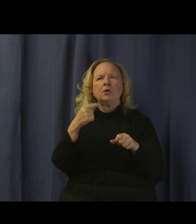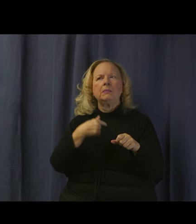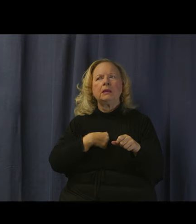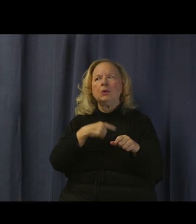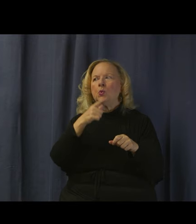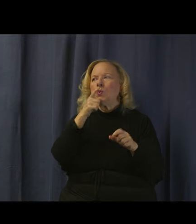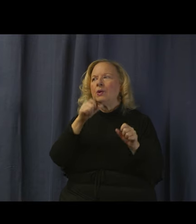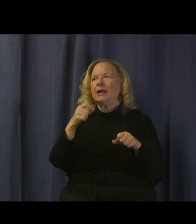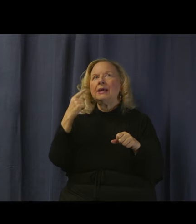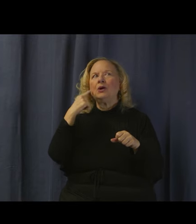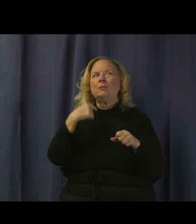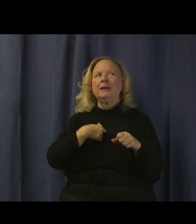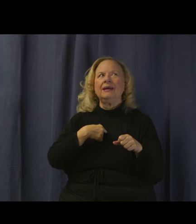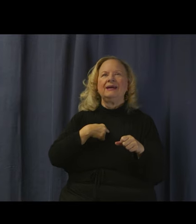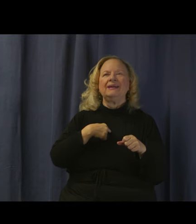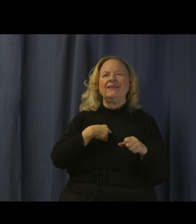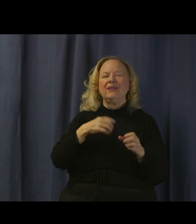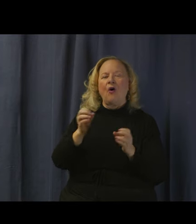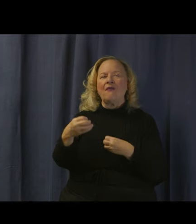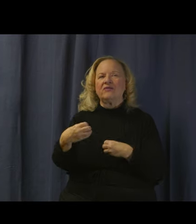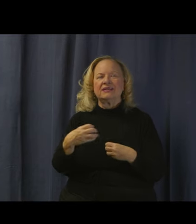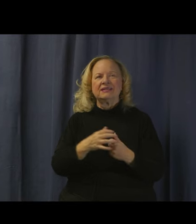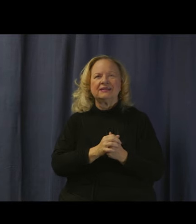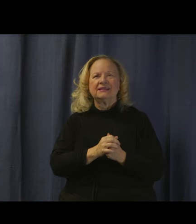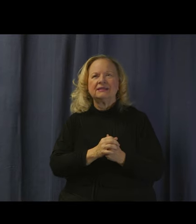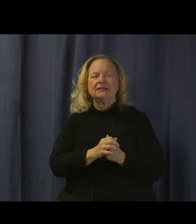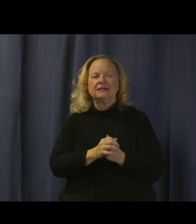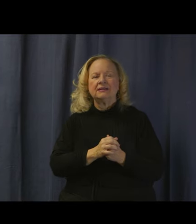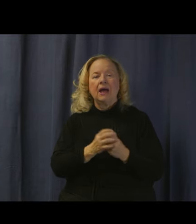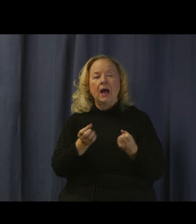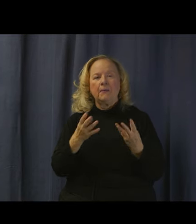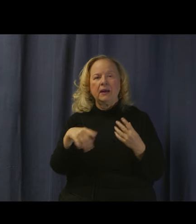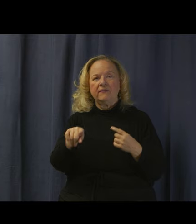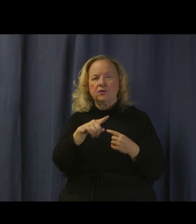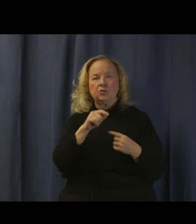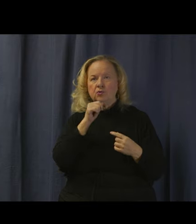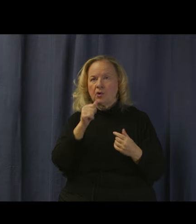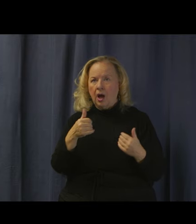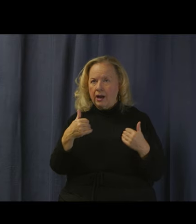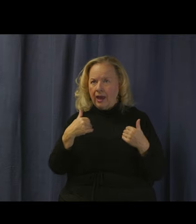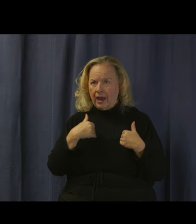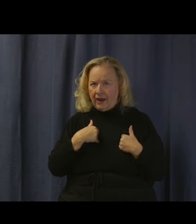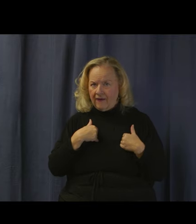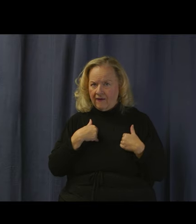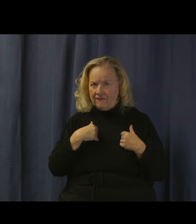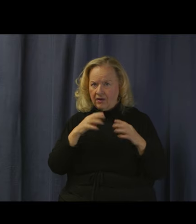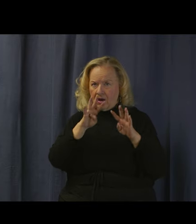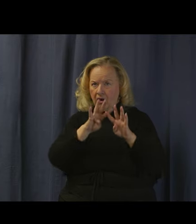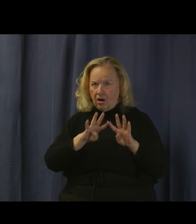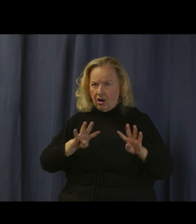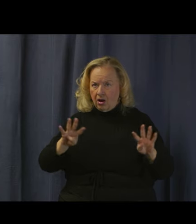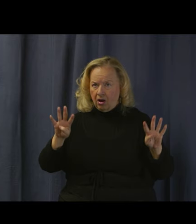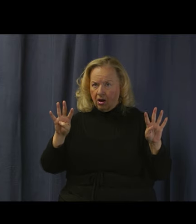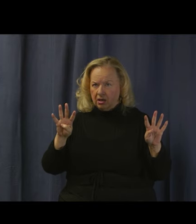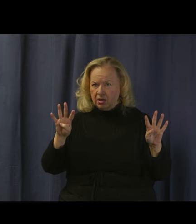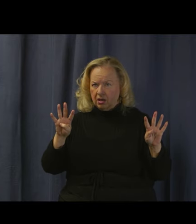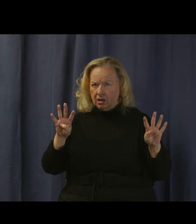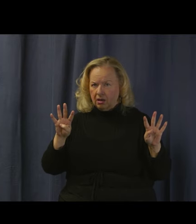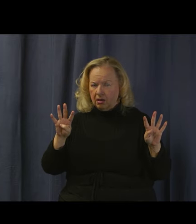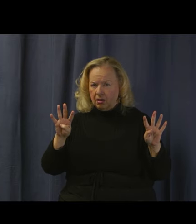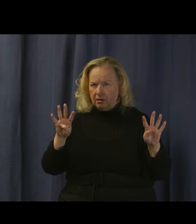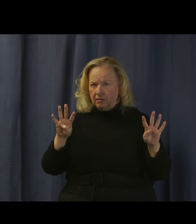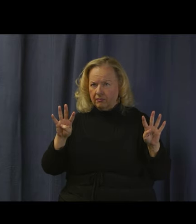Okay. How many of you do not have a Hanukkah menorah thing to put candles